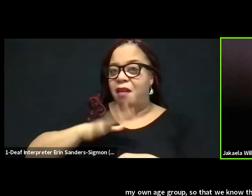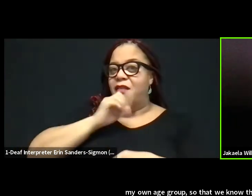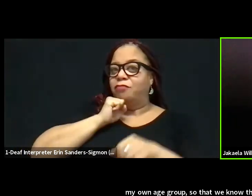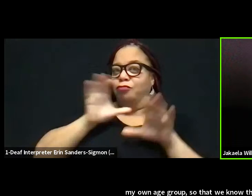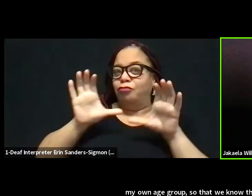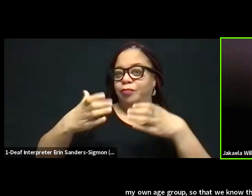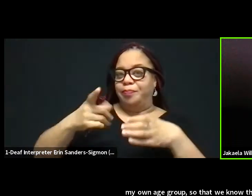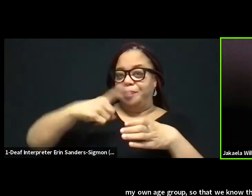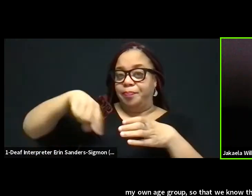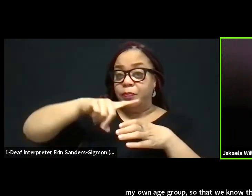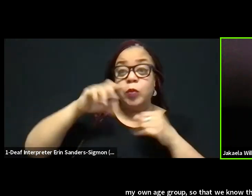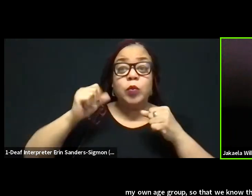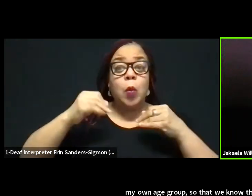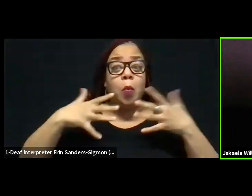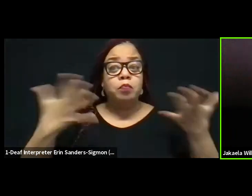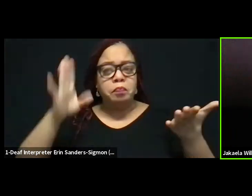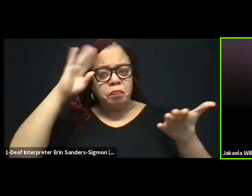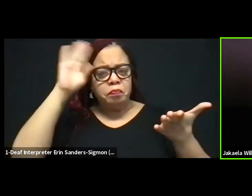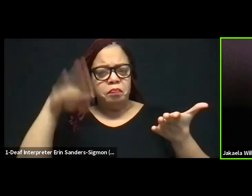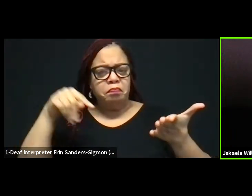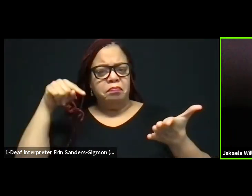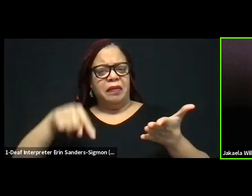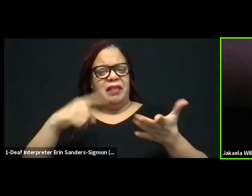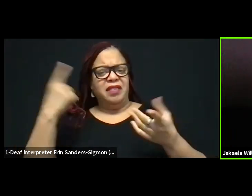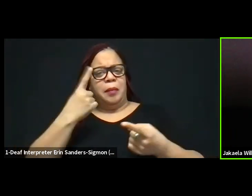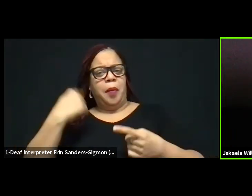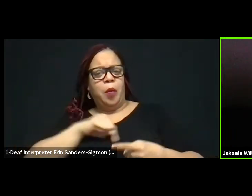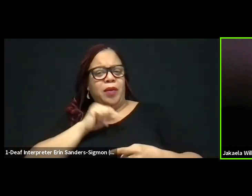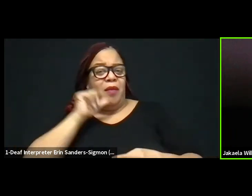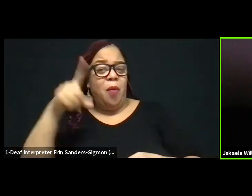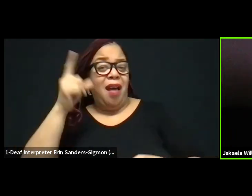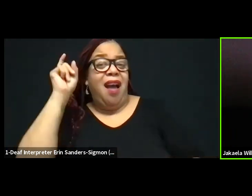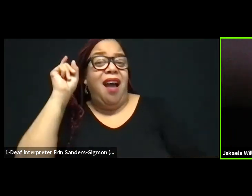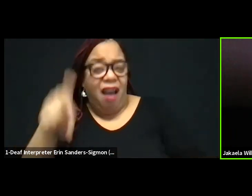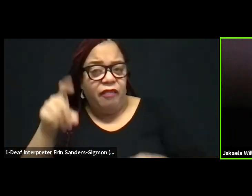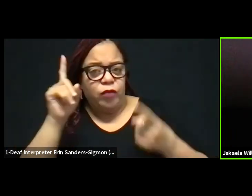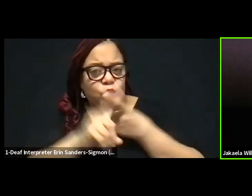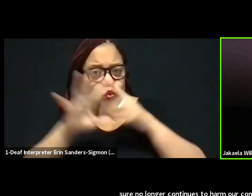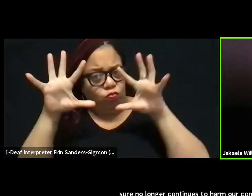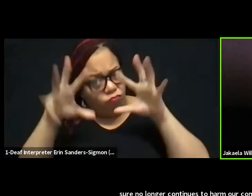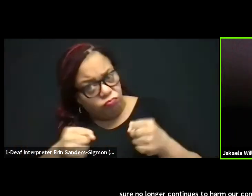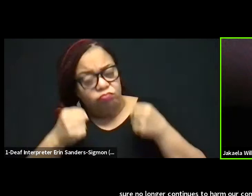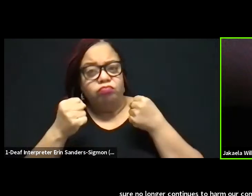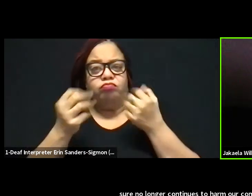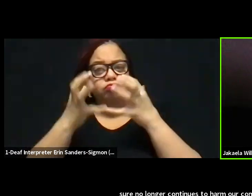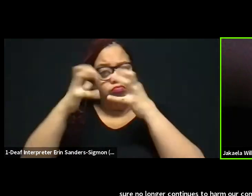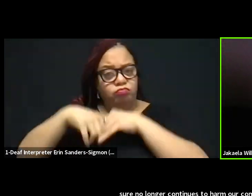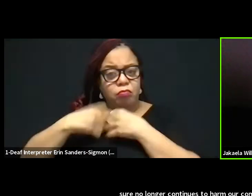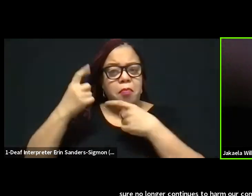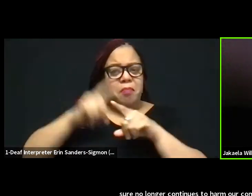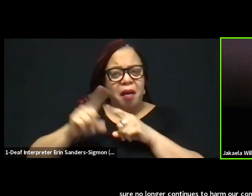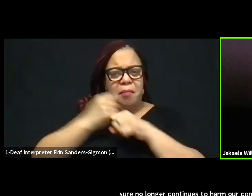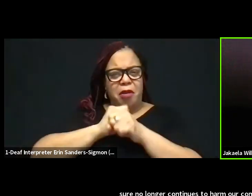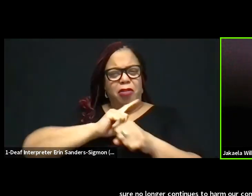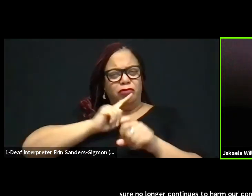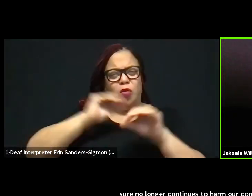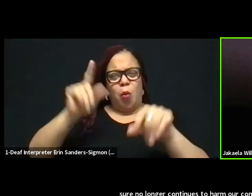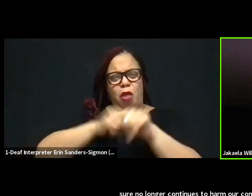to harm our communities and harm us as individuals, whether it's personally or through our loved ones.